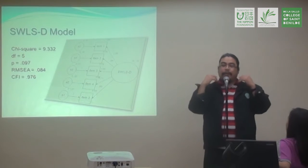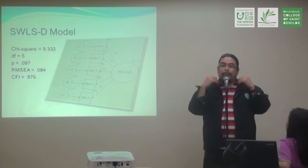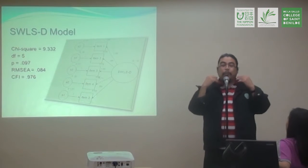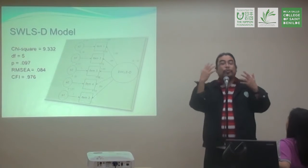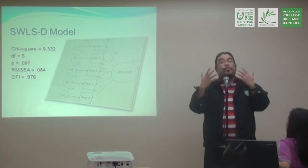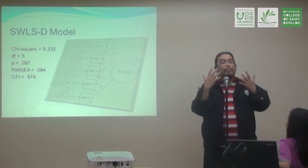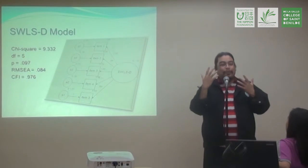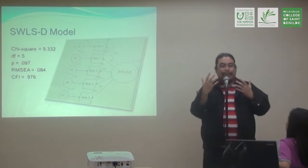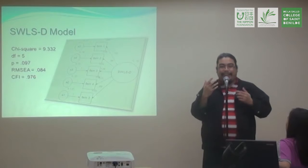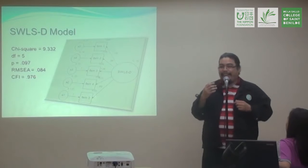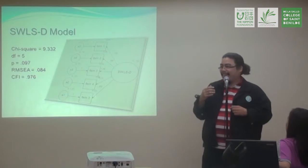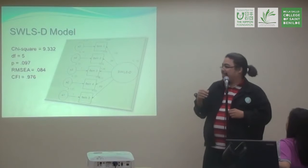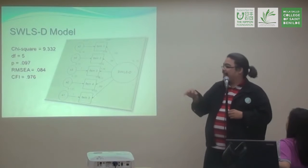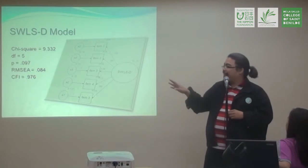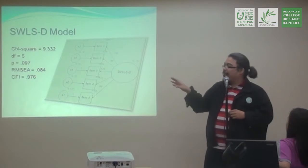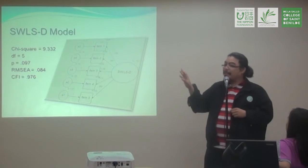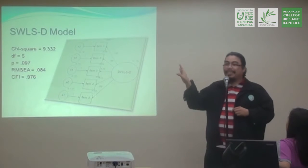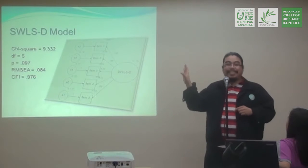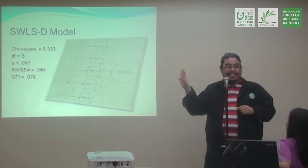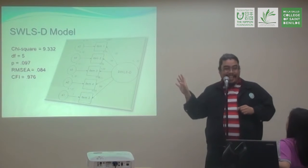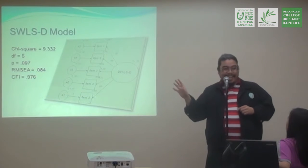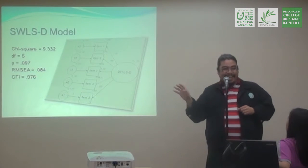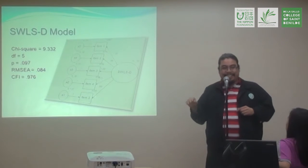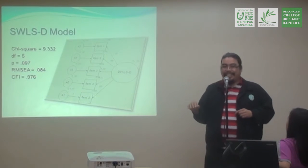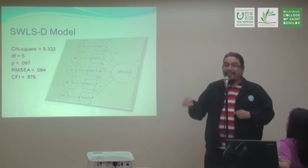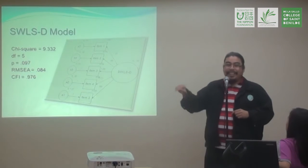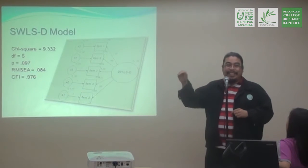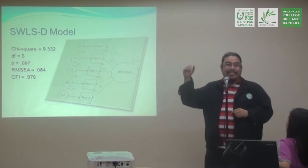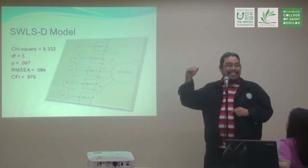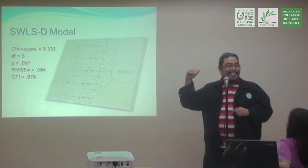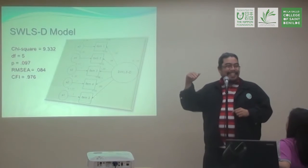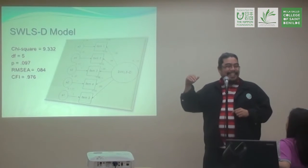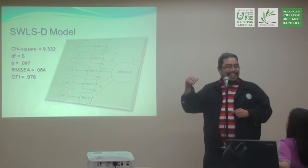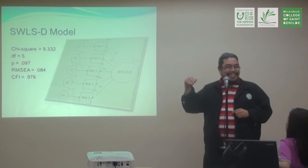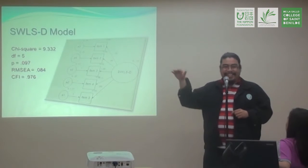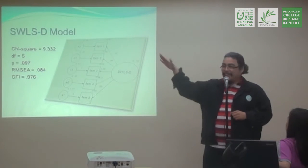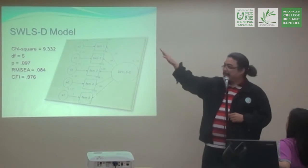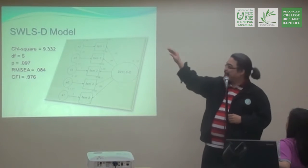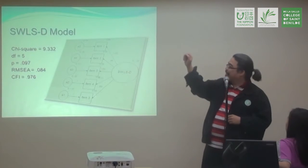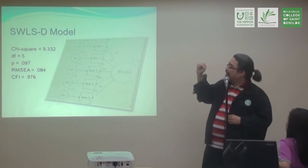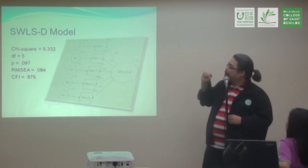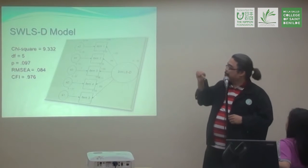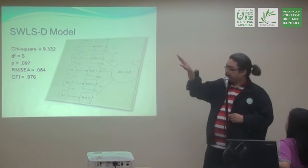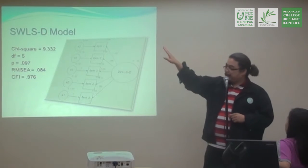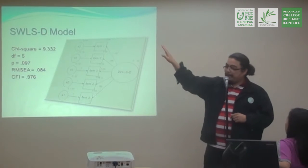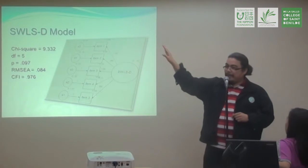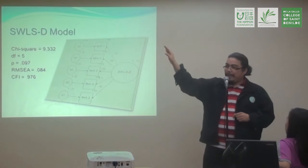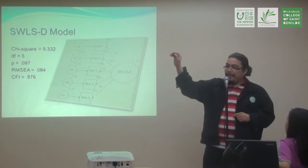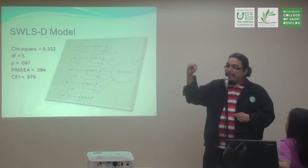Going to simplify it, okay, what does this tell us? Now, using the